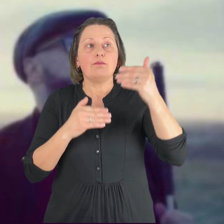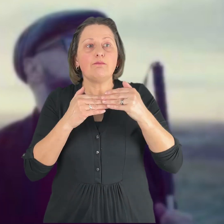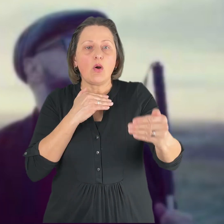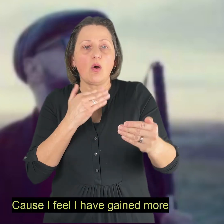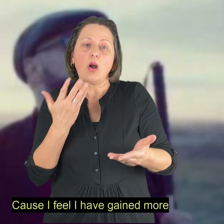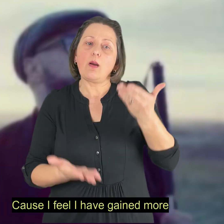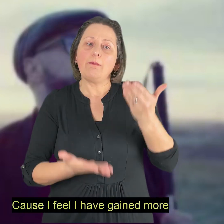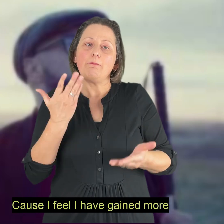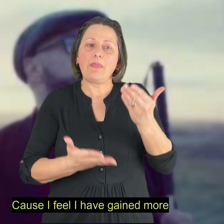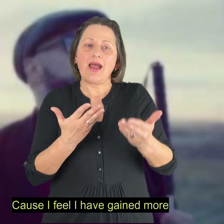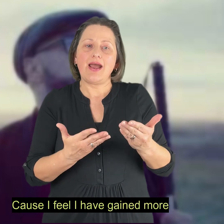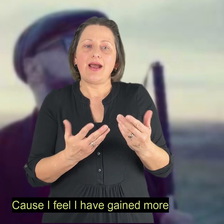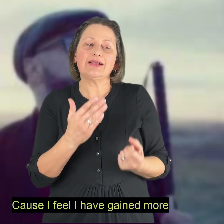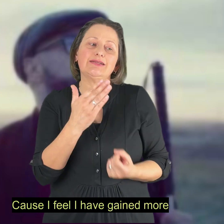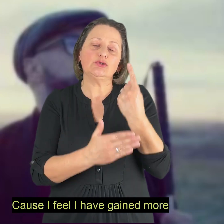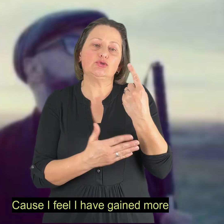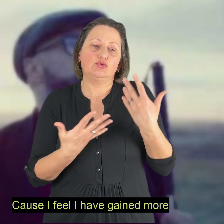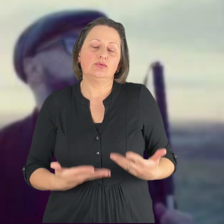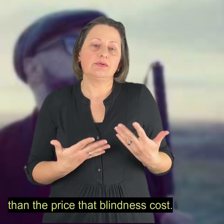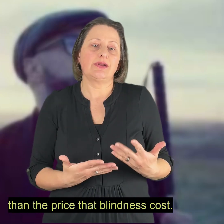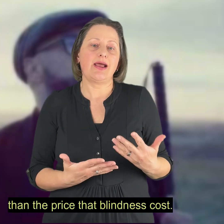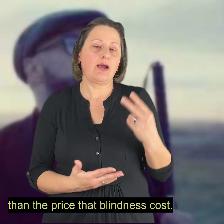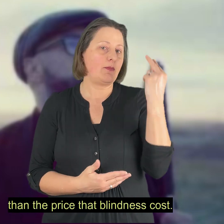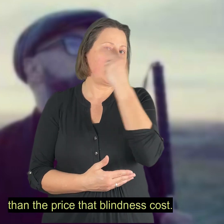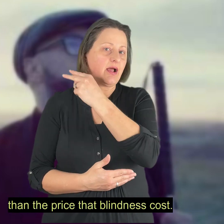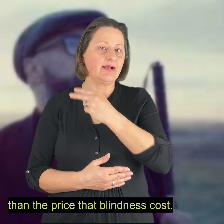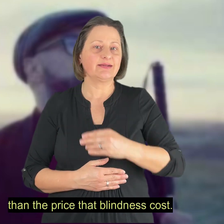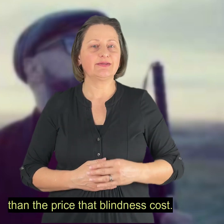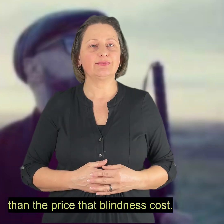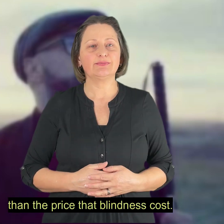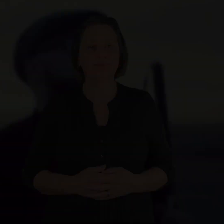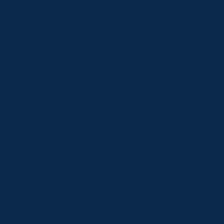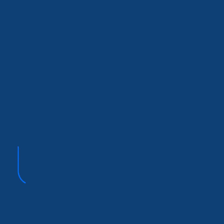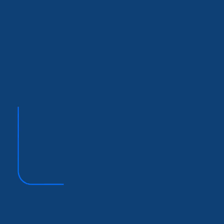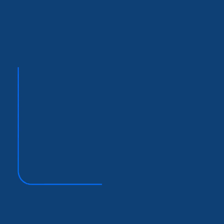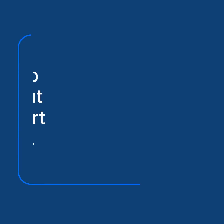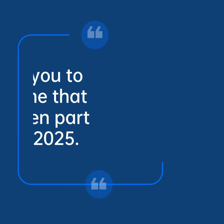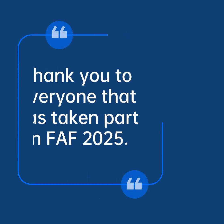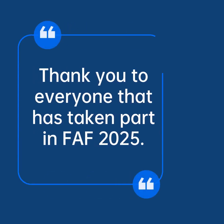lost, 'cause I feel I have gained more than the price that blindness cost.